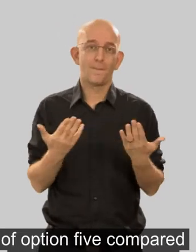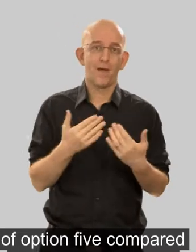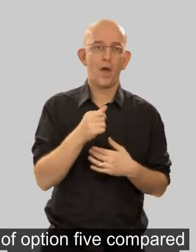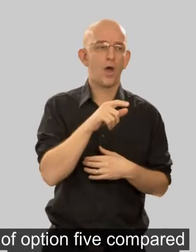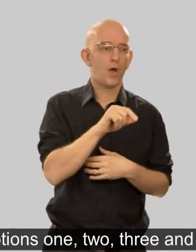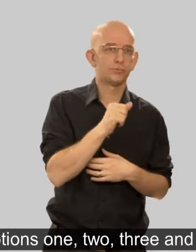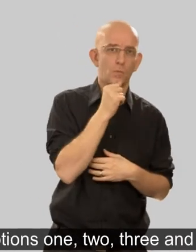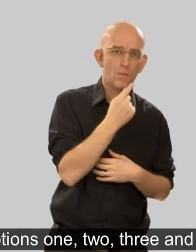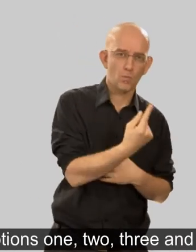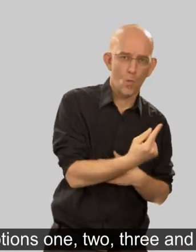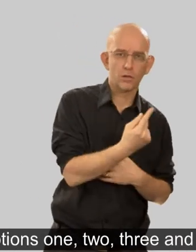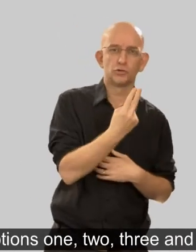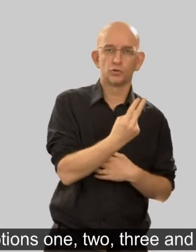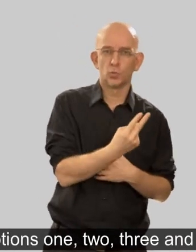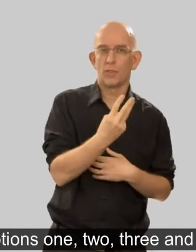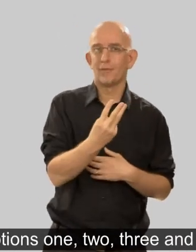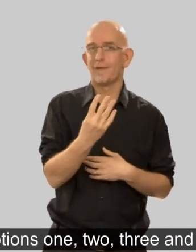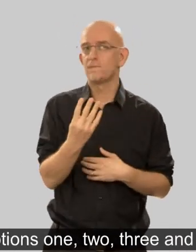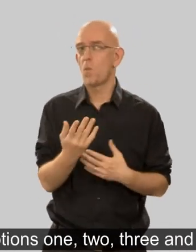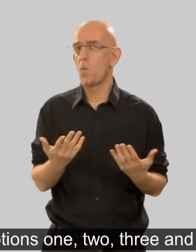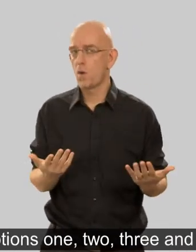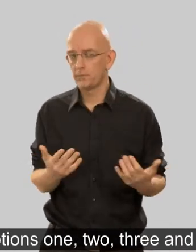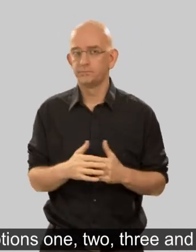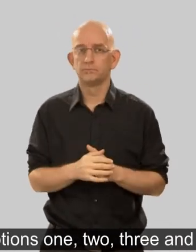system and options 1, 2, 3 and 4?